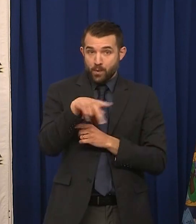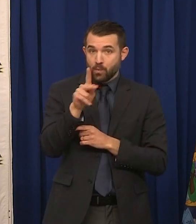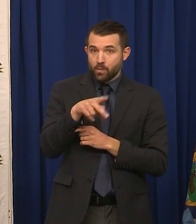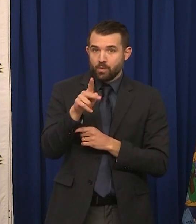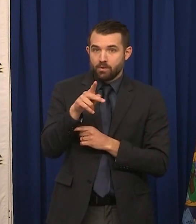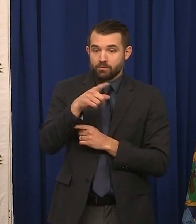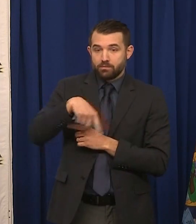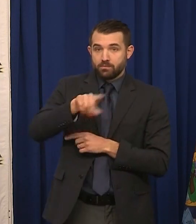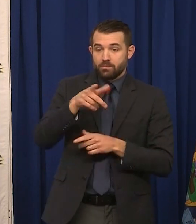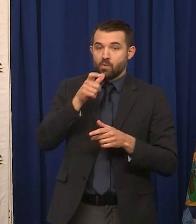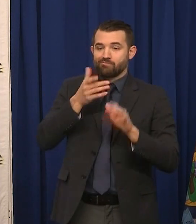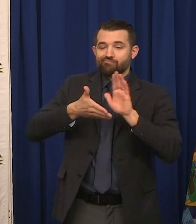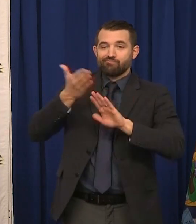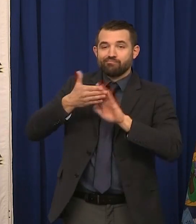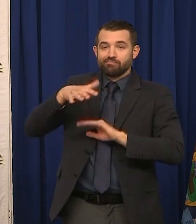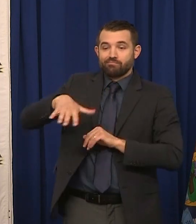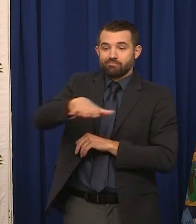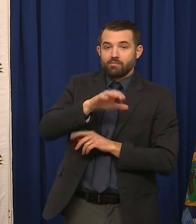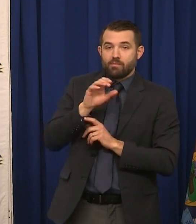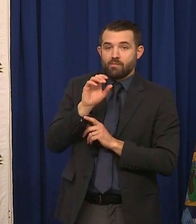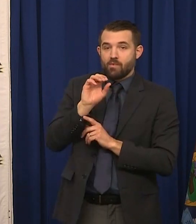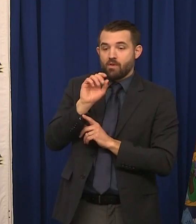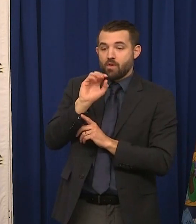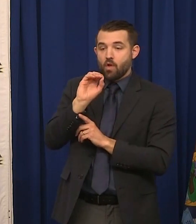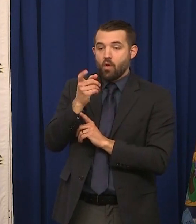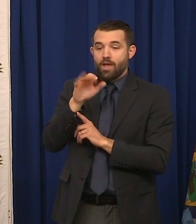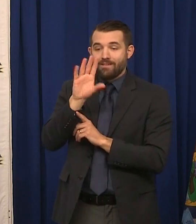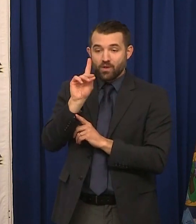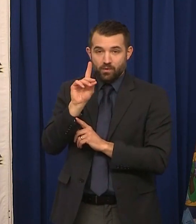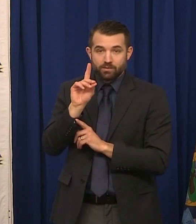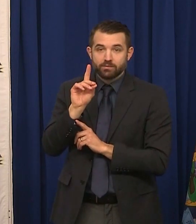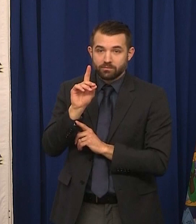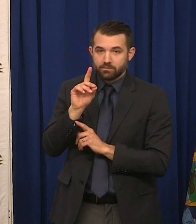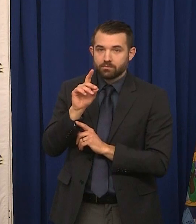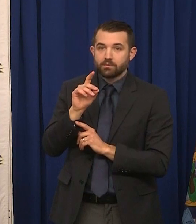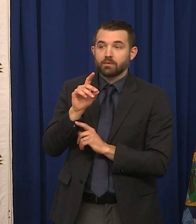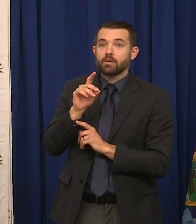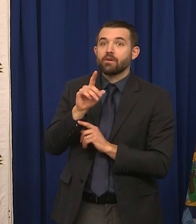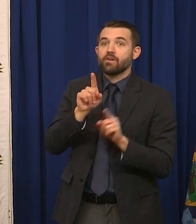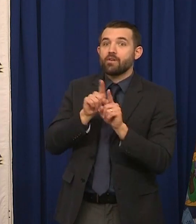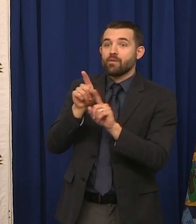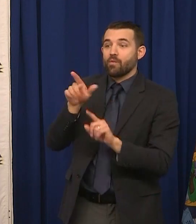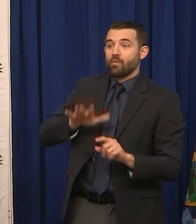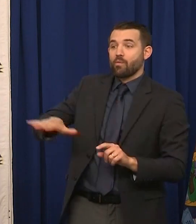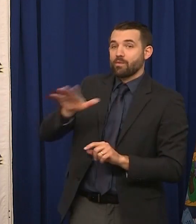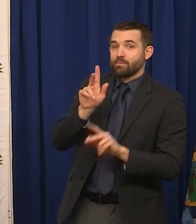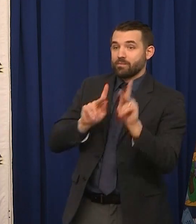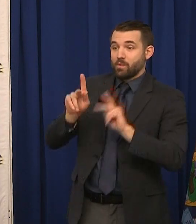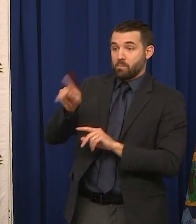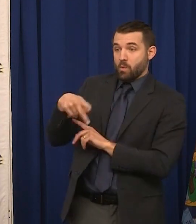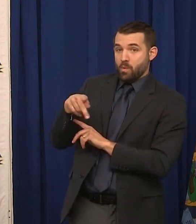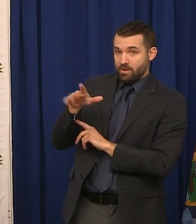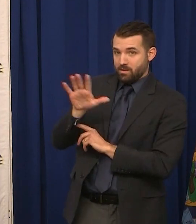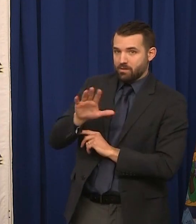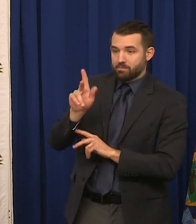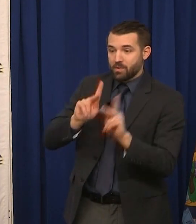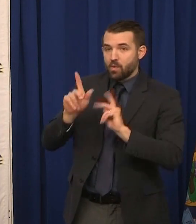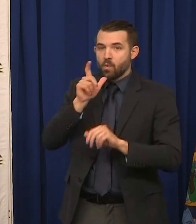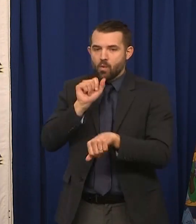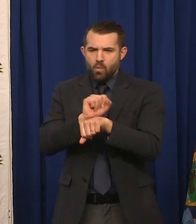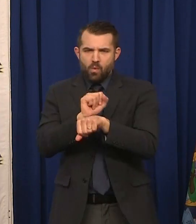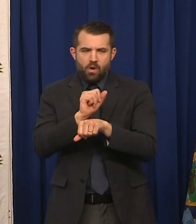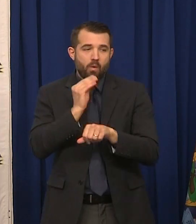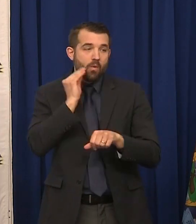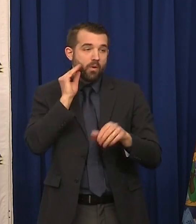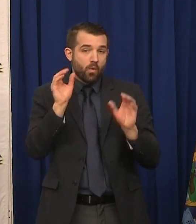of COVID-19 in a person experiencing homelessness, in this case, someone who had spent some time at a shelter